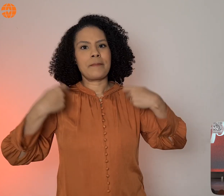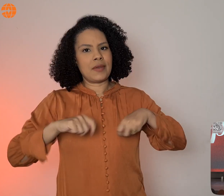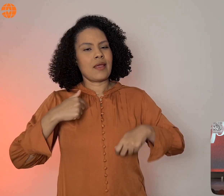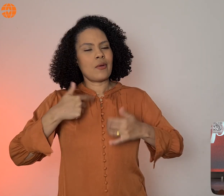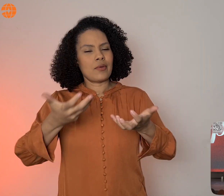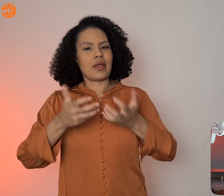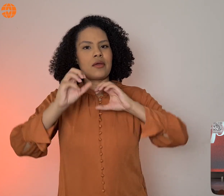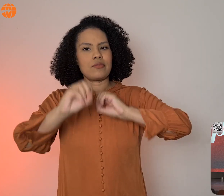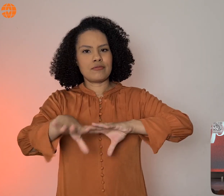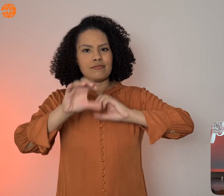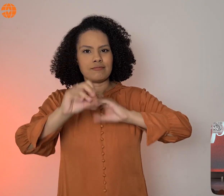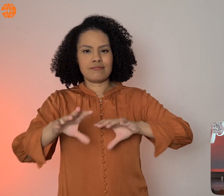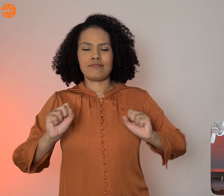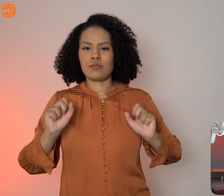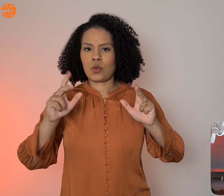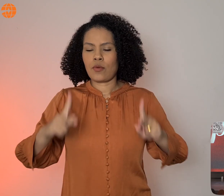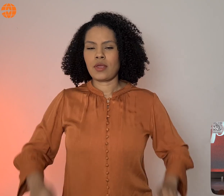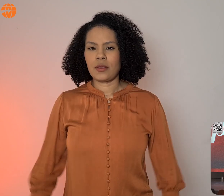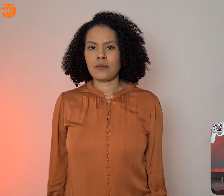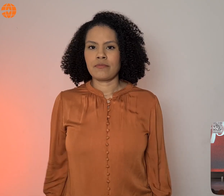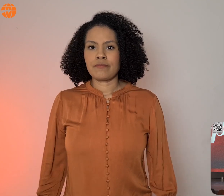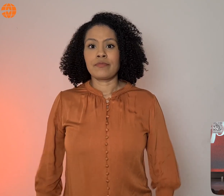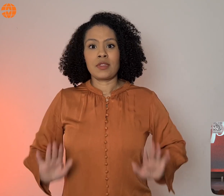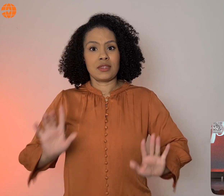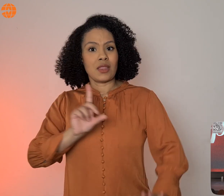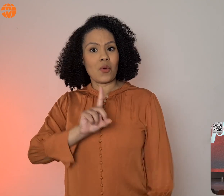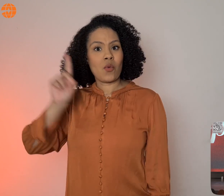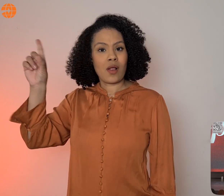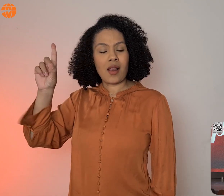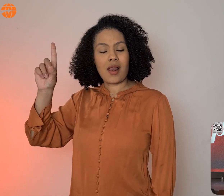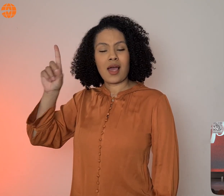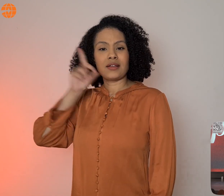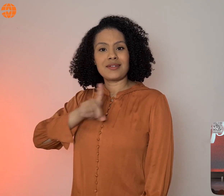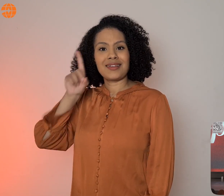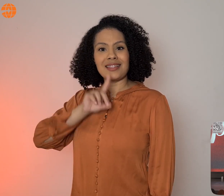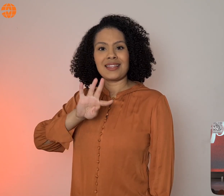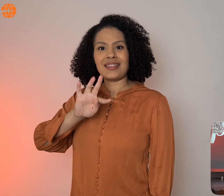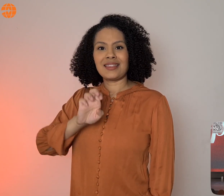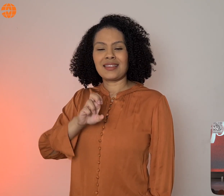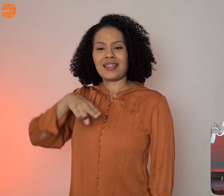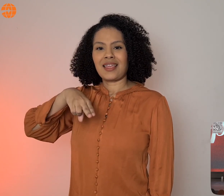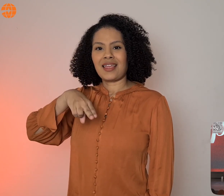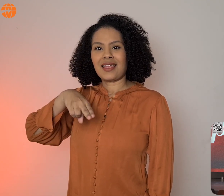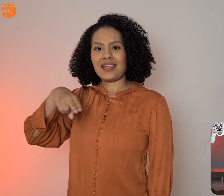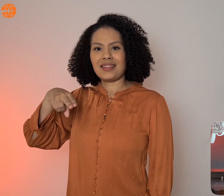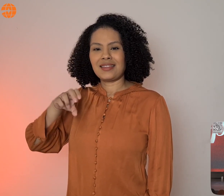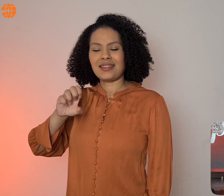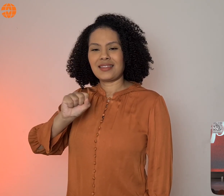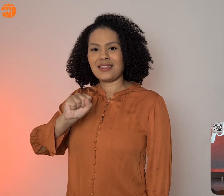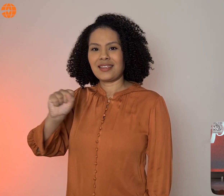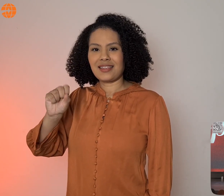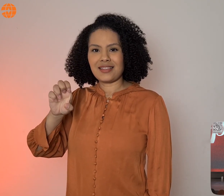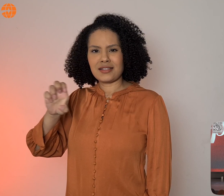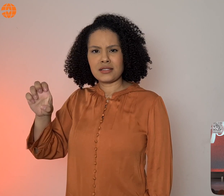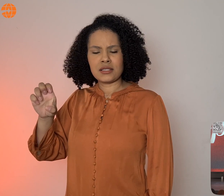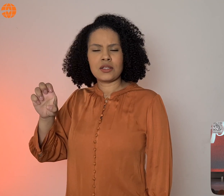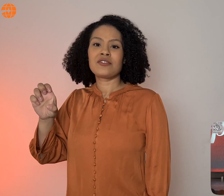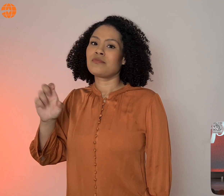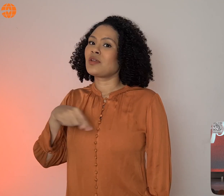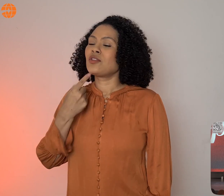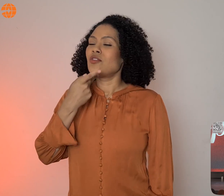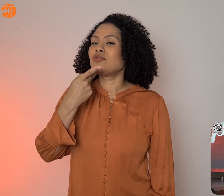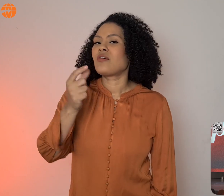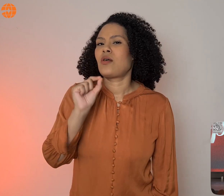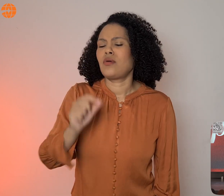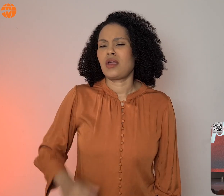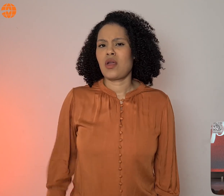Tennessee, in our church, we call this the so whats. Então nós chamamos isso lá no Tennessee, esse momento da mensagem de, e então, What does it matter? por